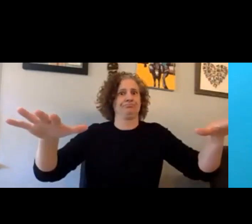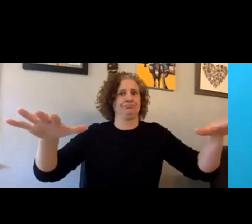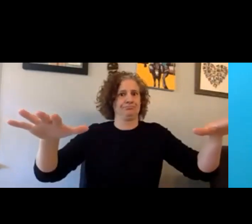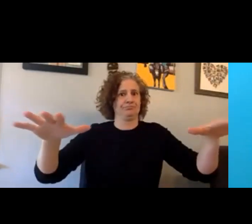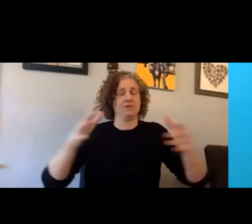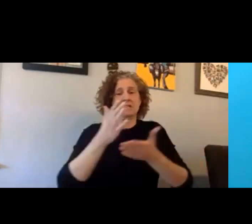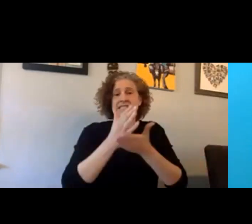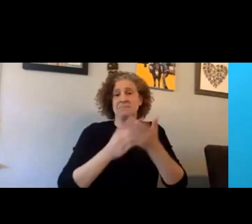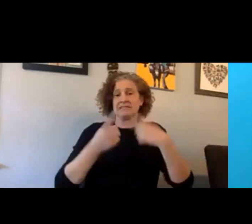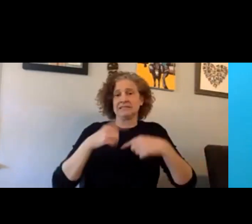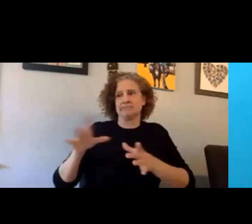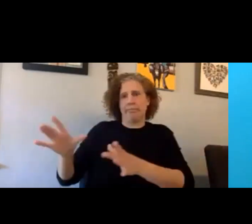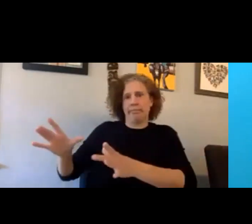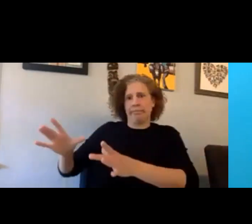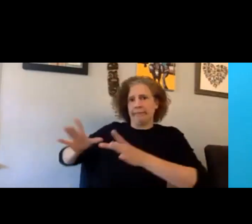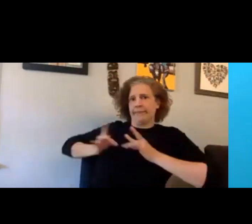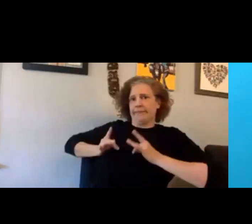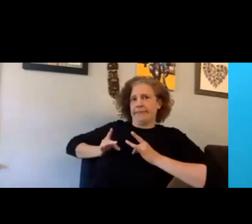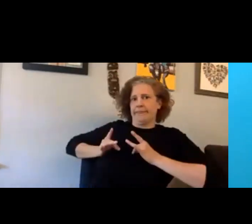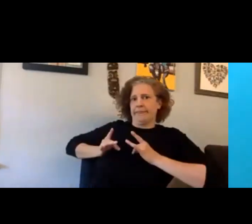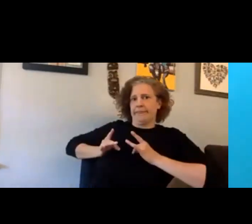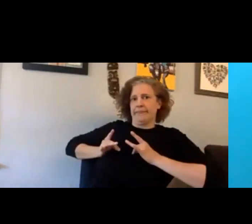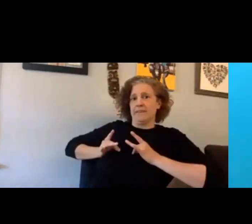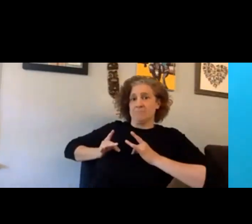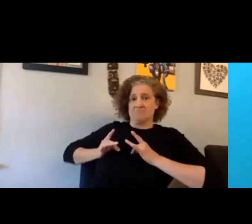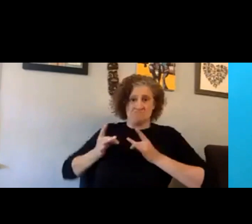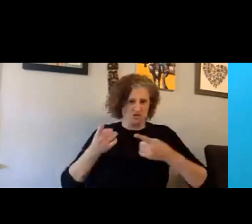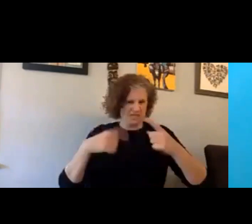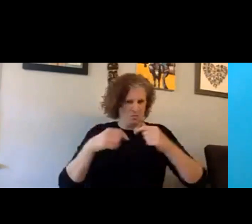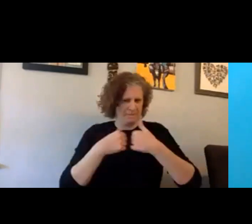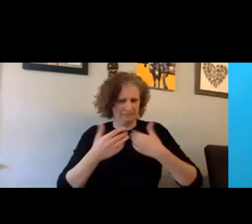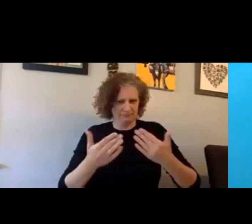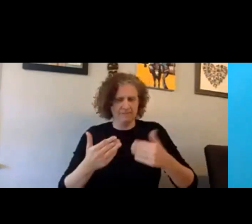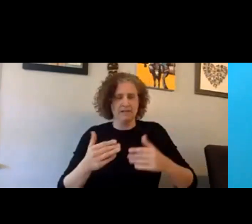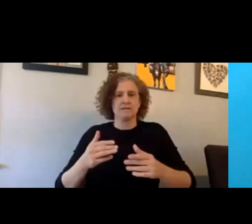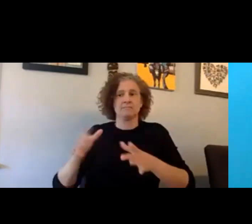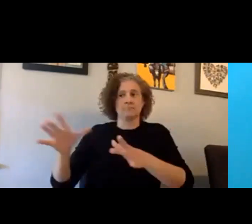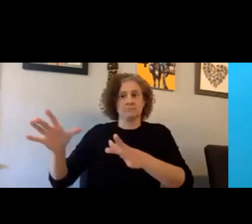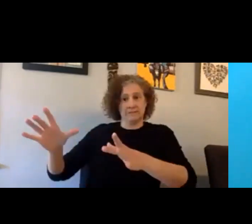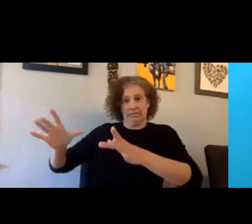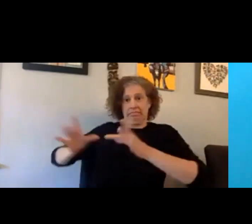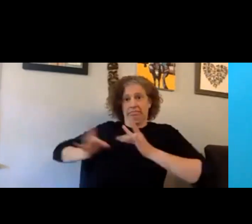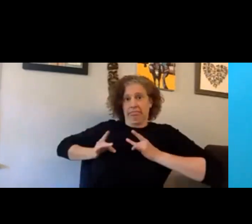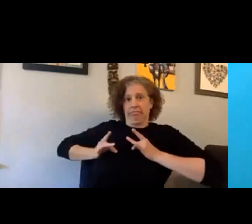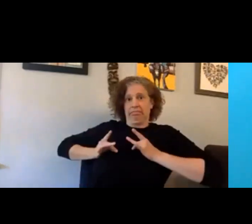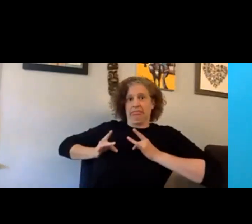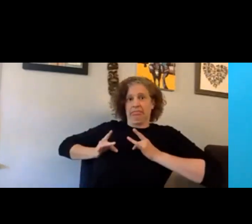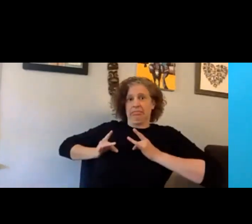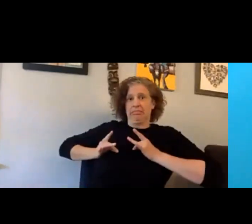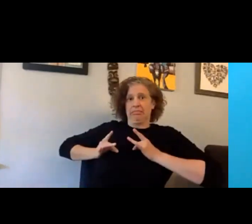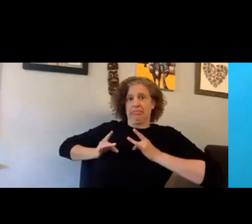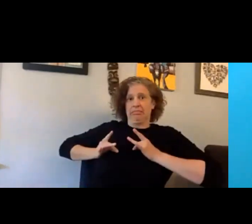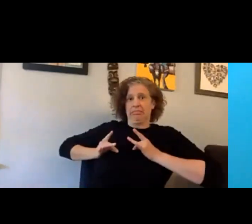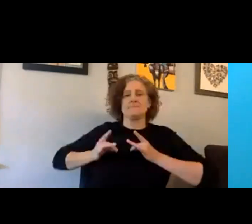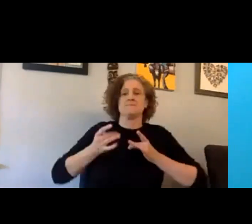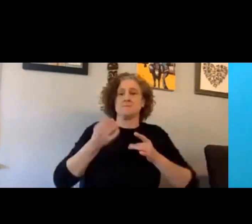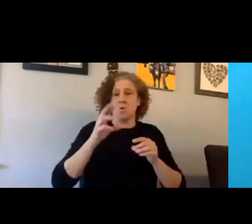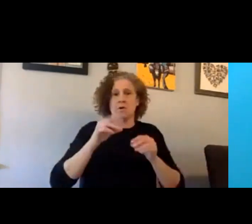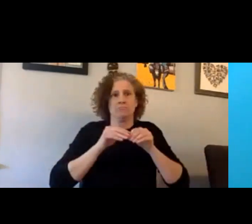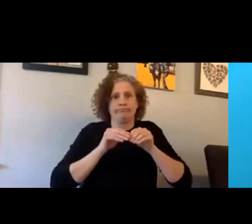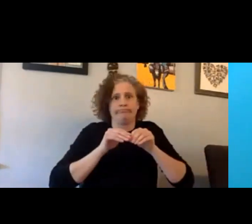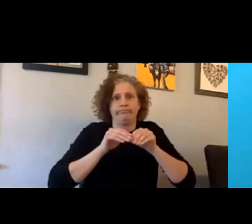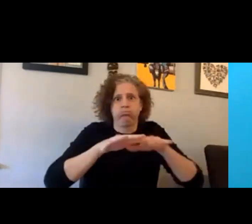Contagious looks like this. Some sign it like this. Sign with me.